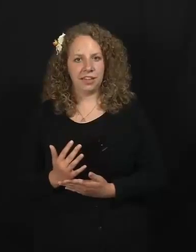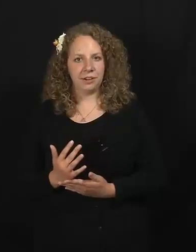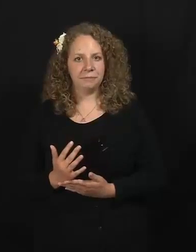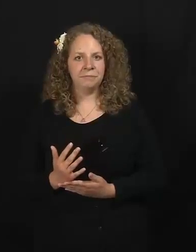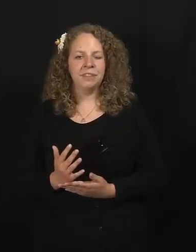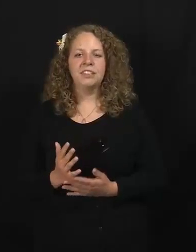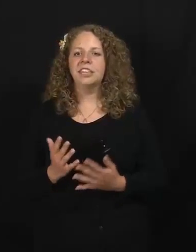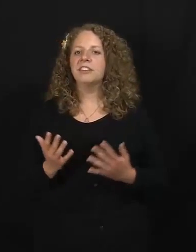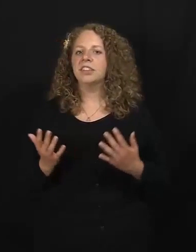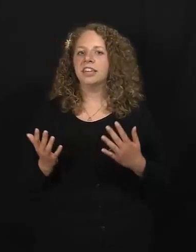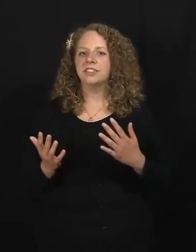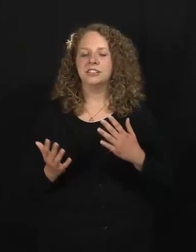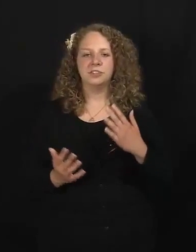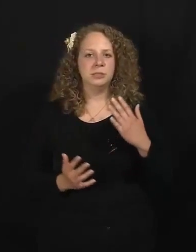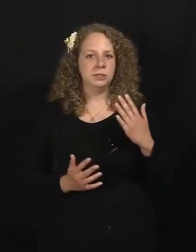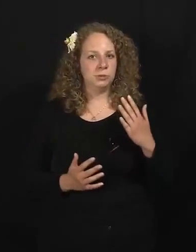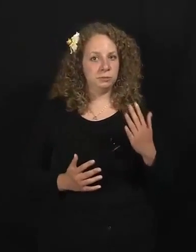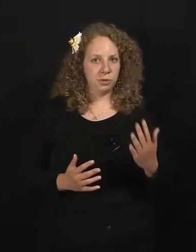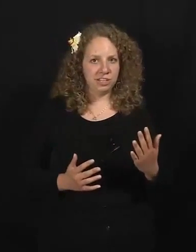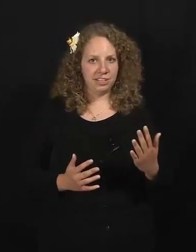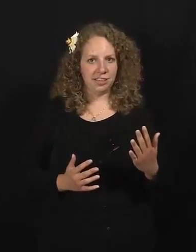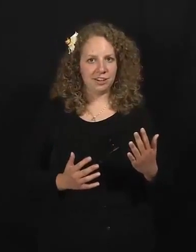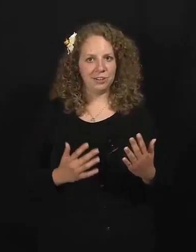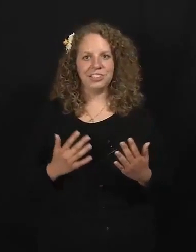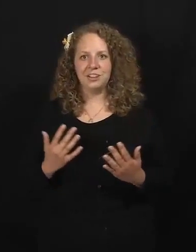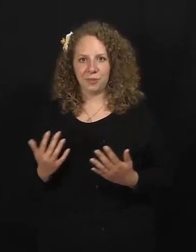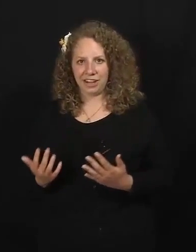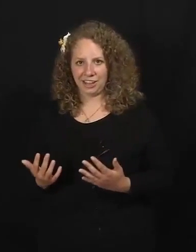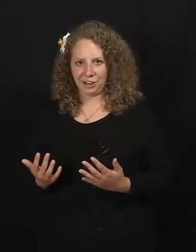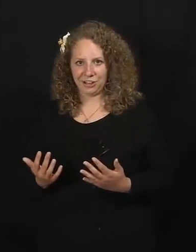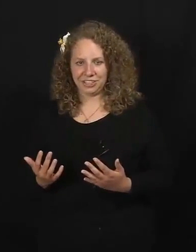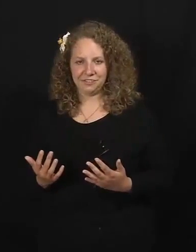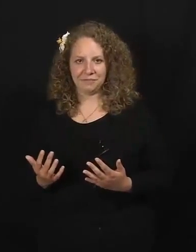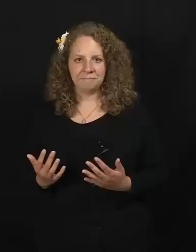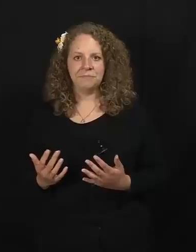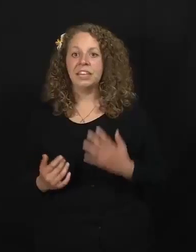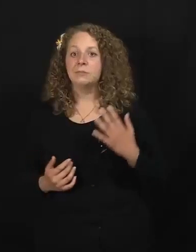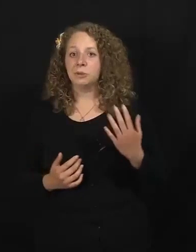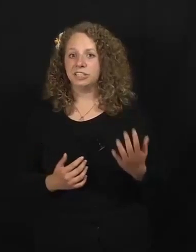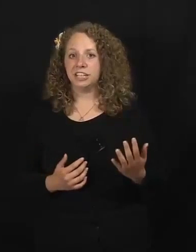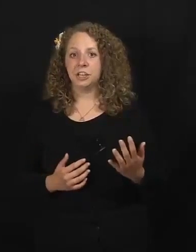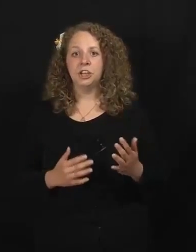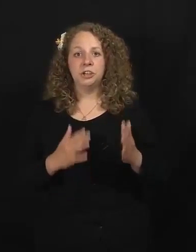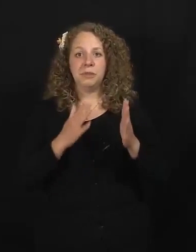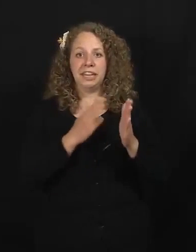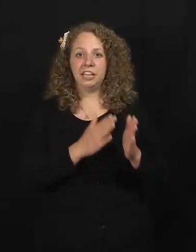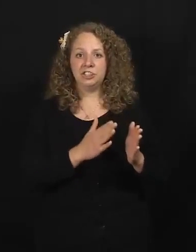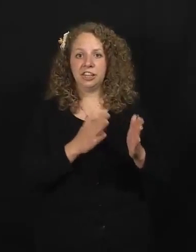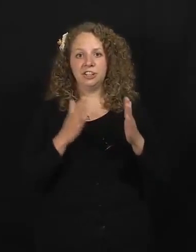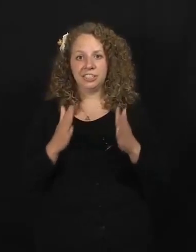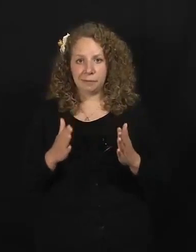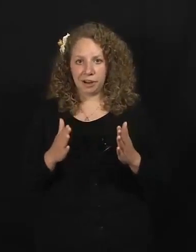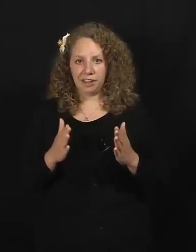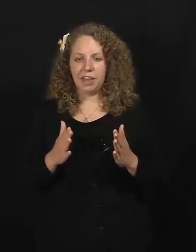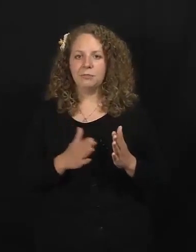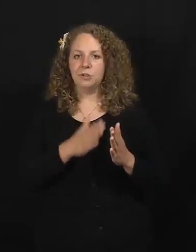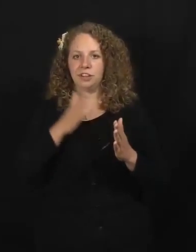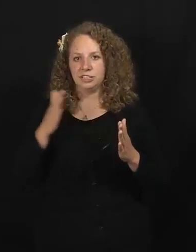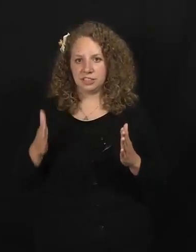together. Think of it like the difference between printing letters and writing in cursive. In printing, you make each letter separate and then move on to the